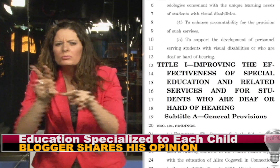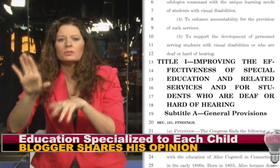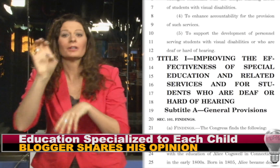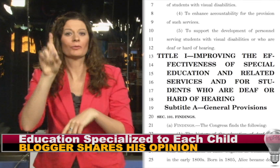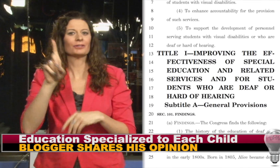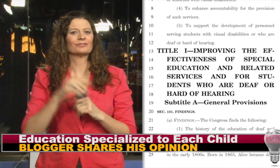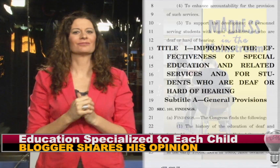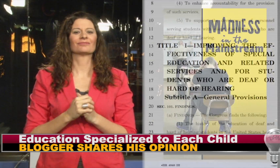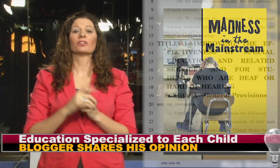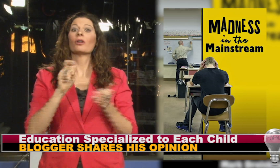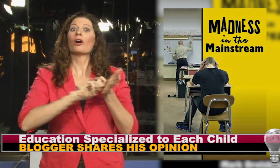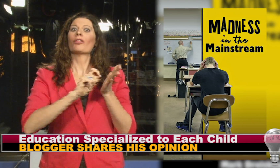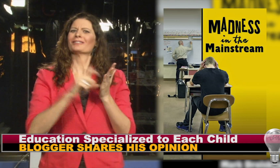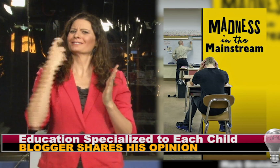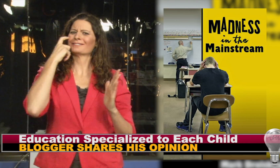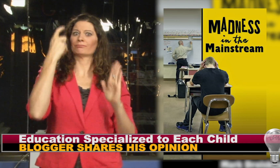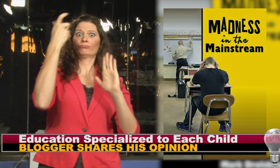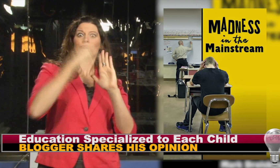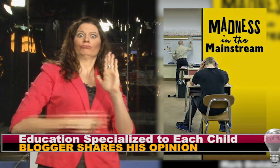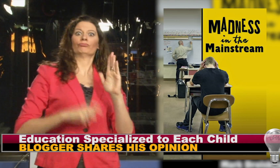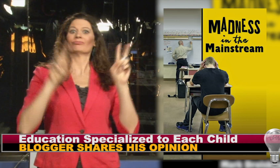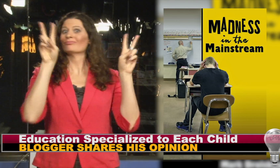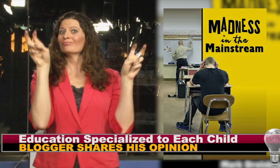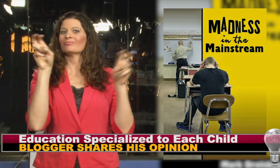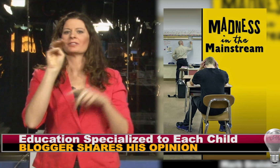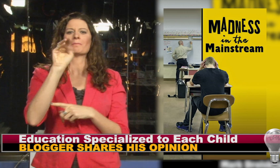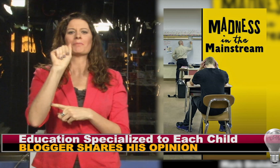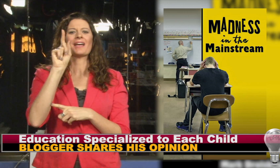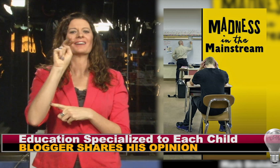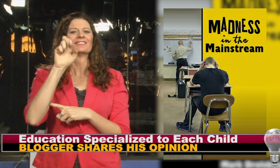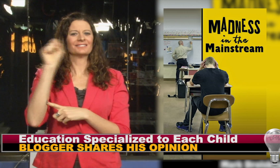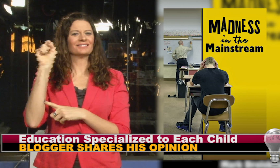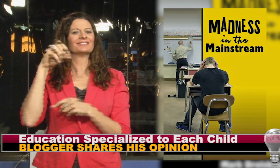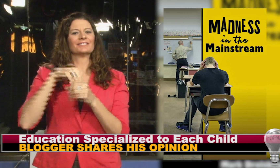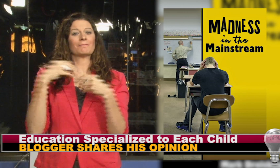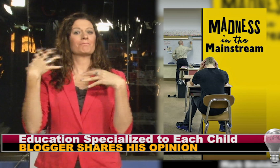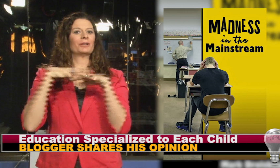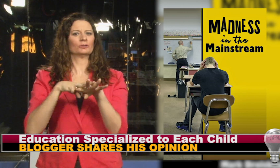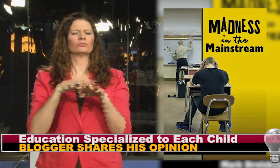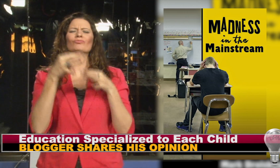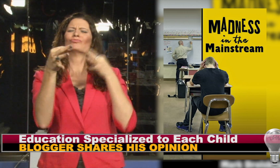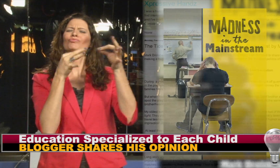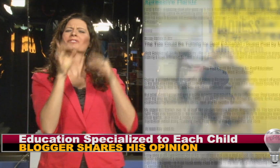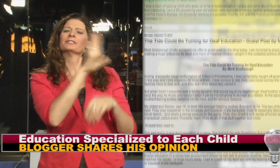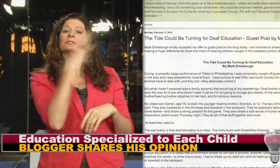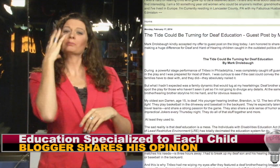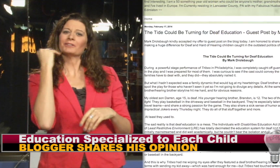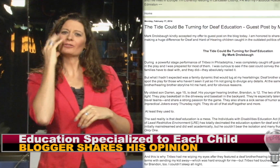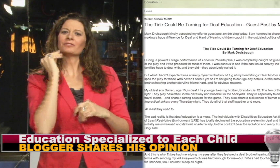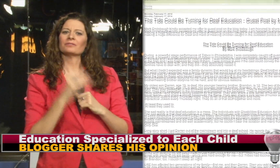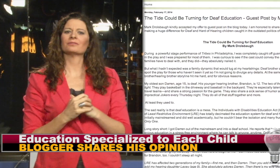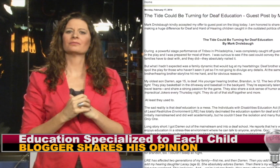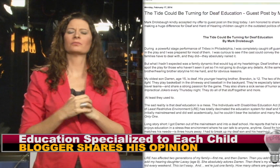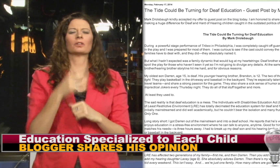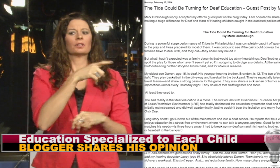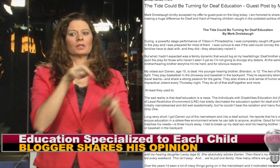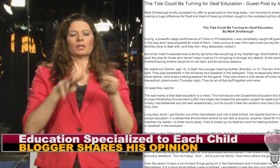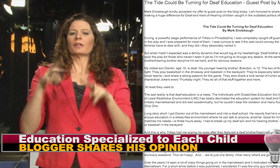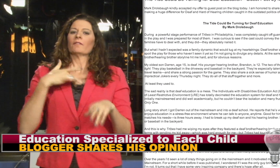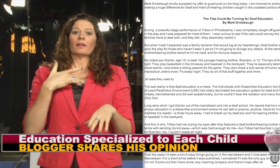the state more accountable for how children are taught. In a recent blog post, the author of Madness in the Mainstream talks about his experiences. He